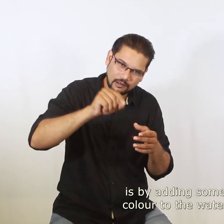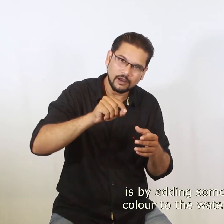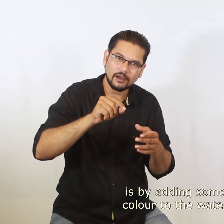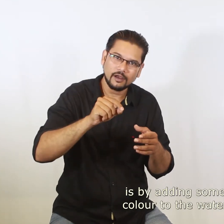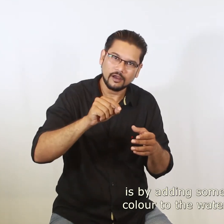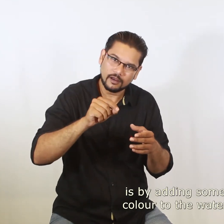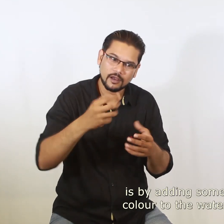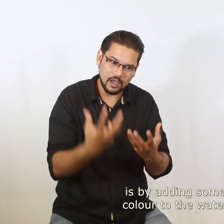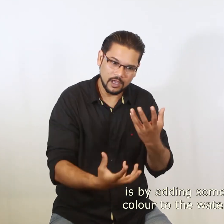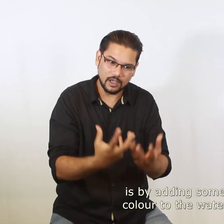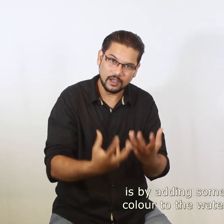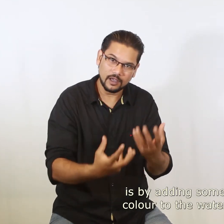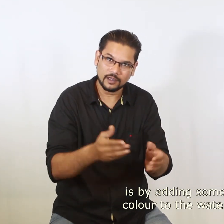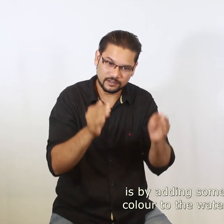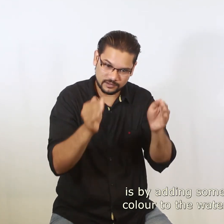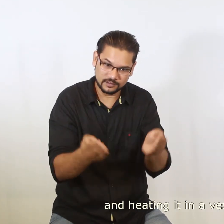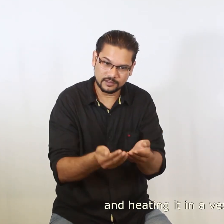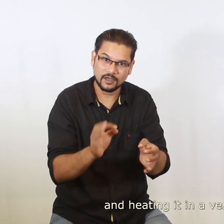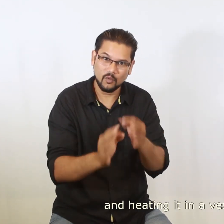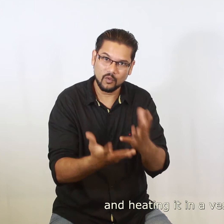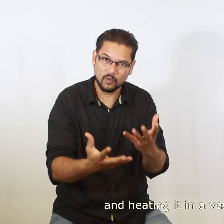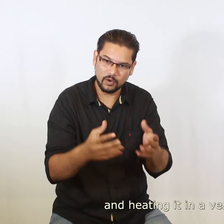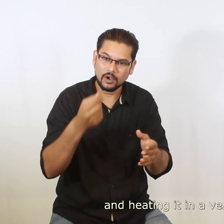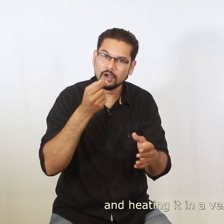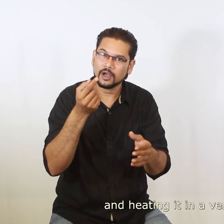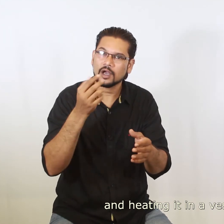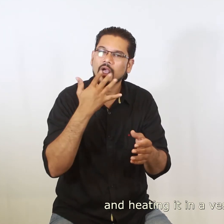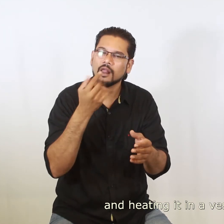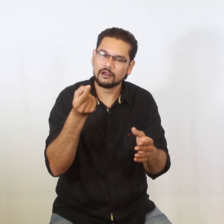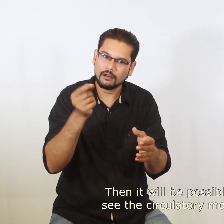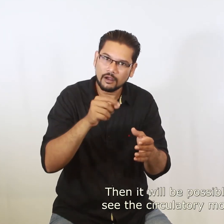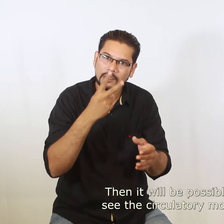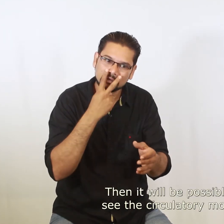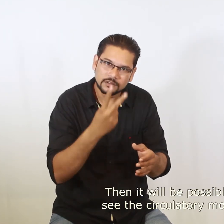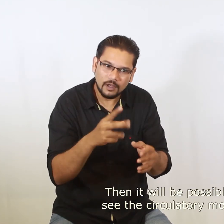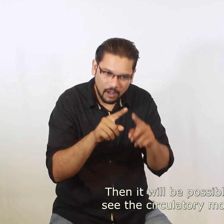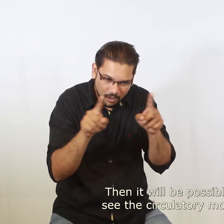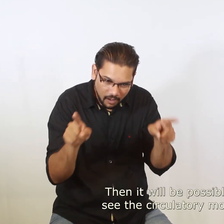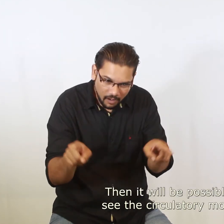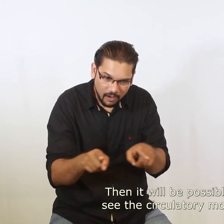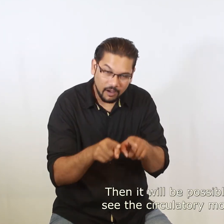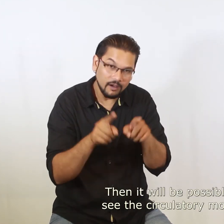water and heating it in a vessel. Then it will be possible to see the circulatory